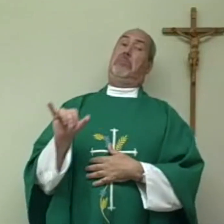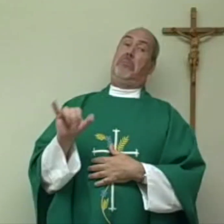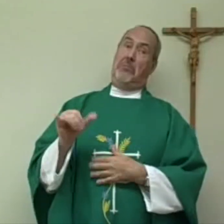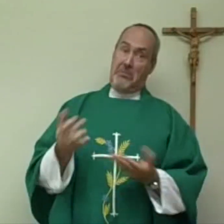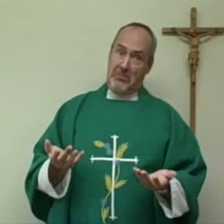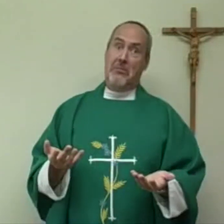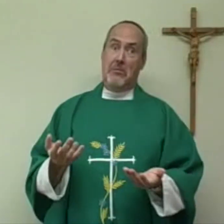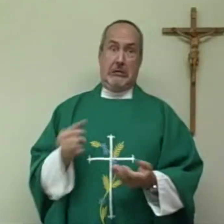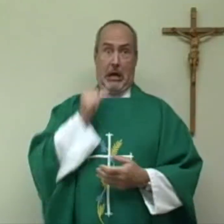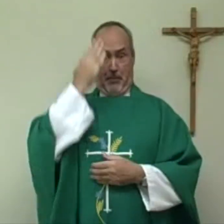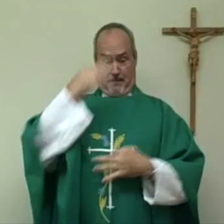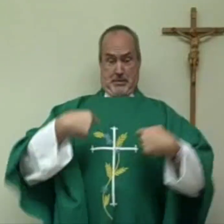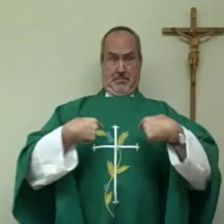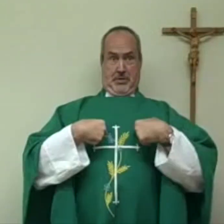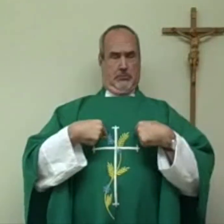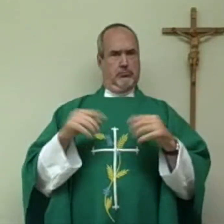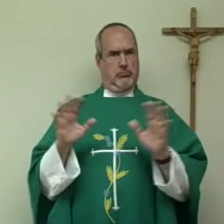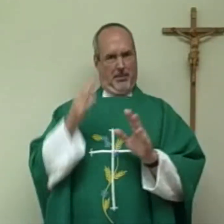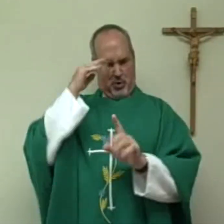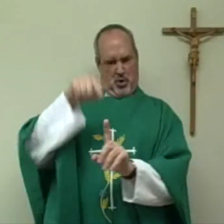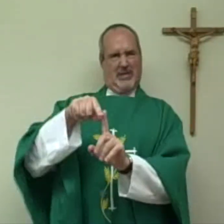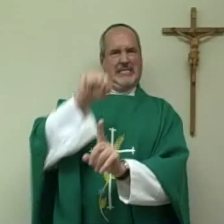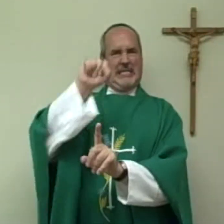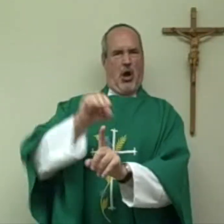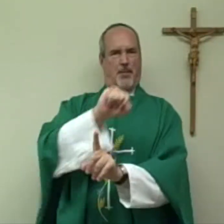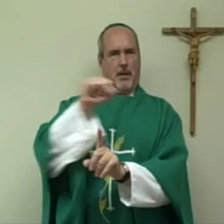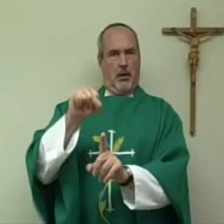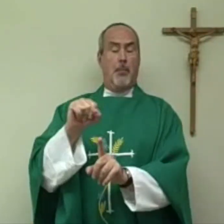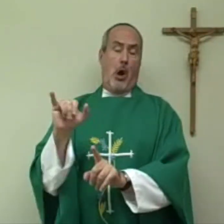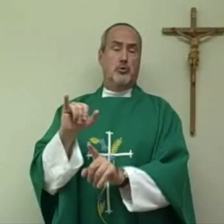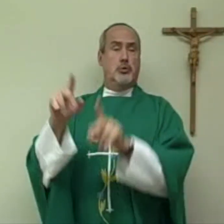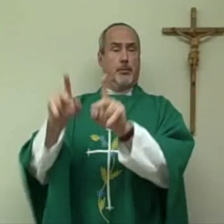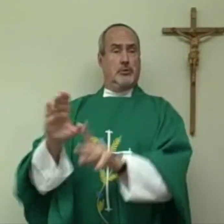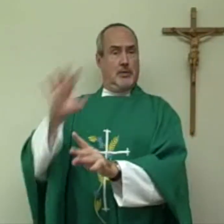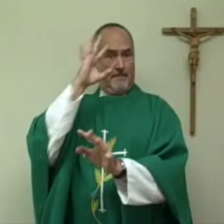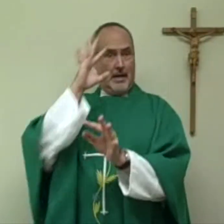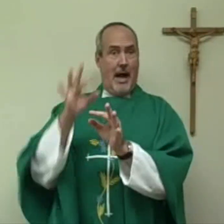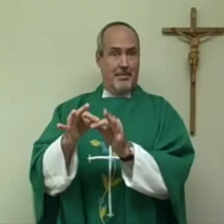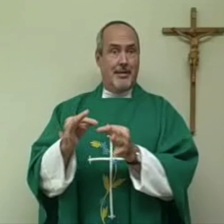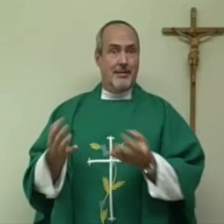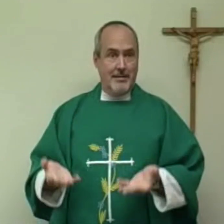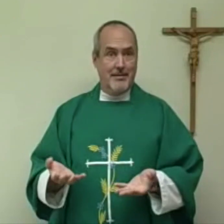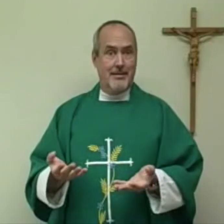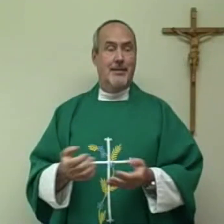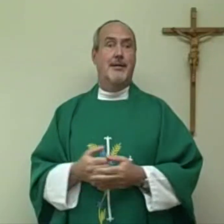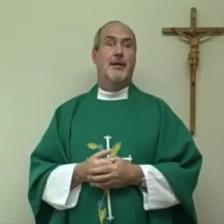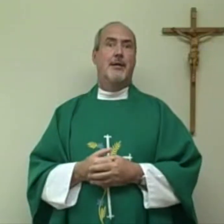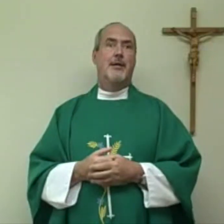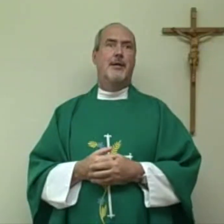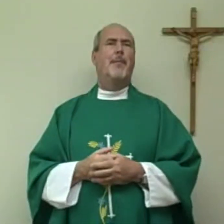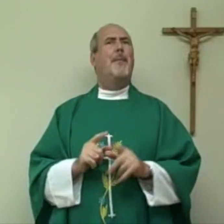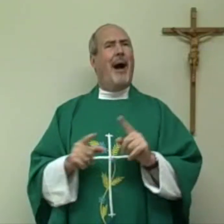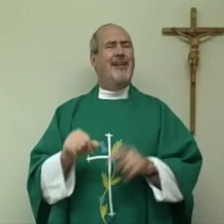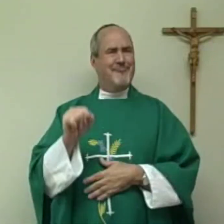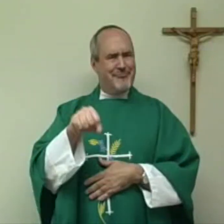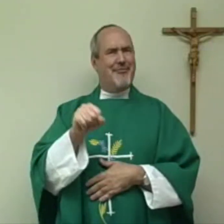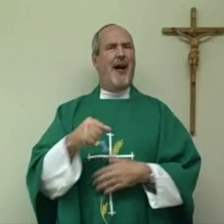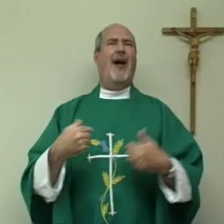healed. And it's not because of me or anything I did, it's because of the sacrament itself and also because